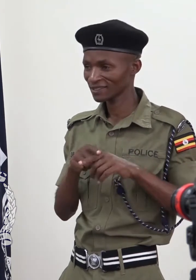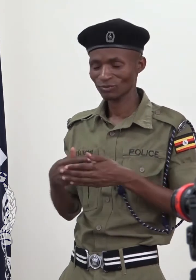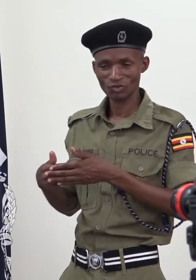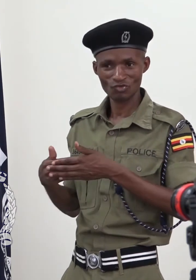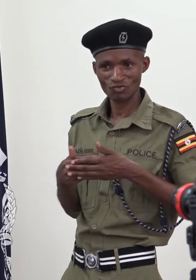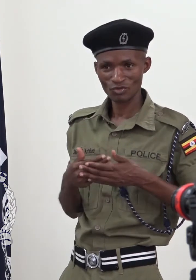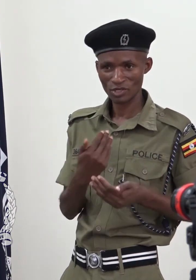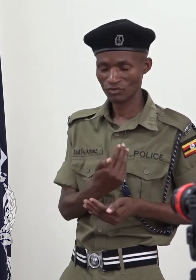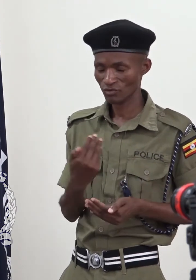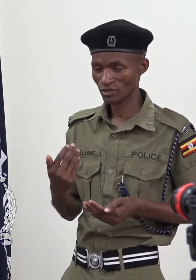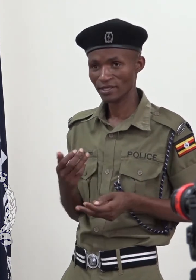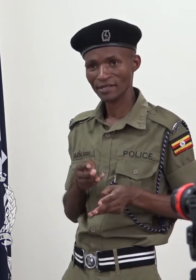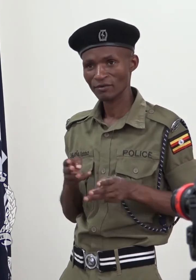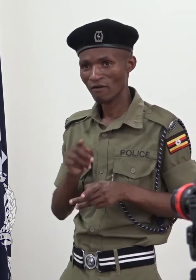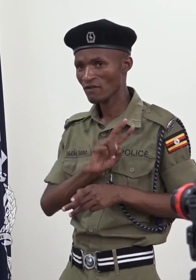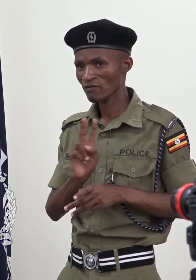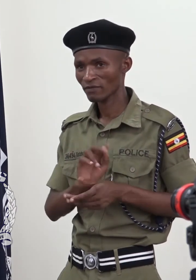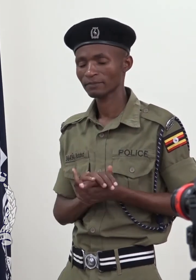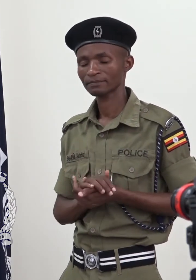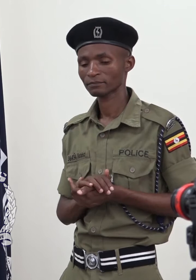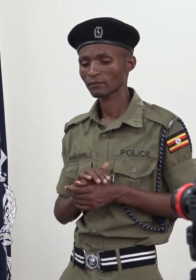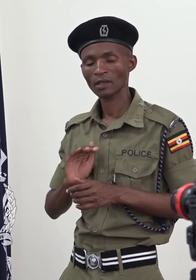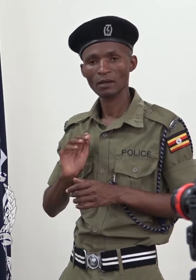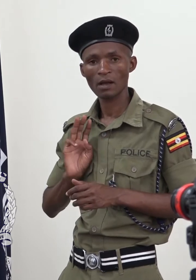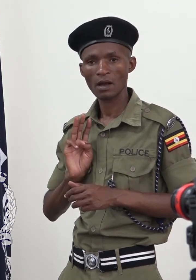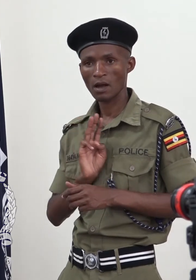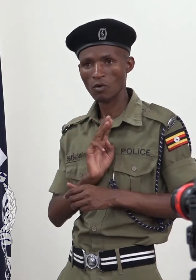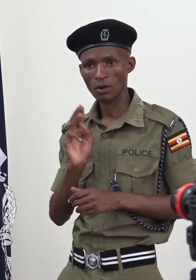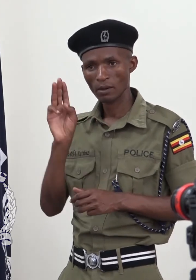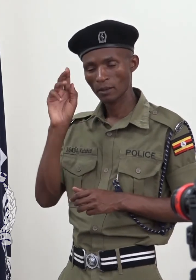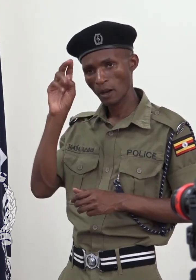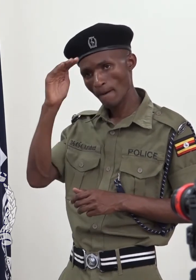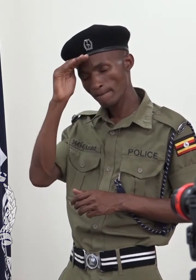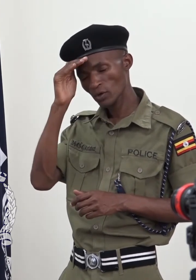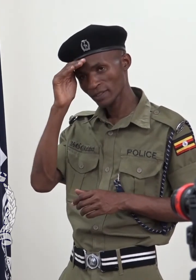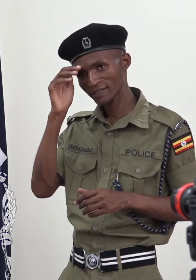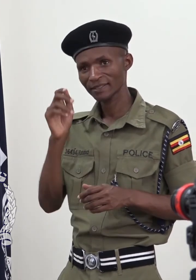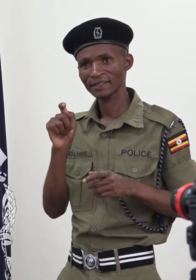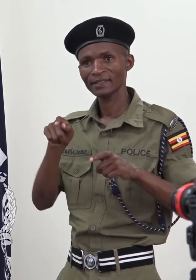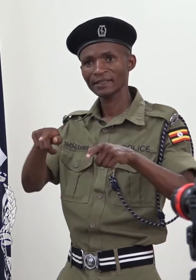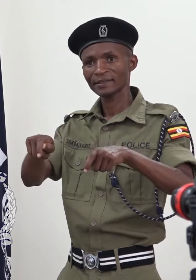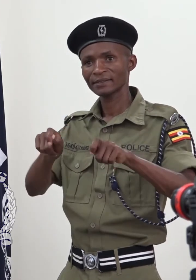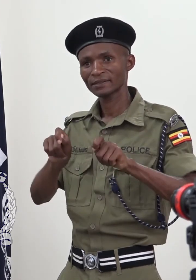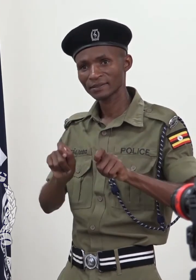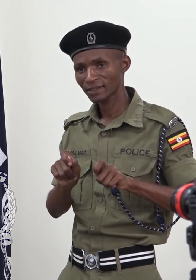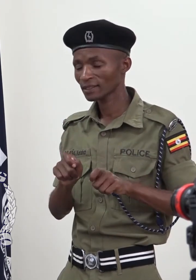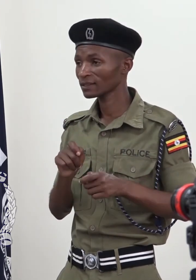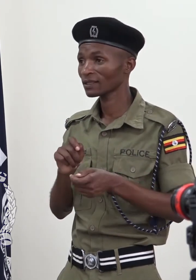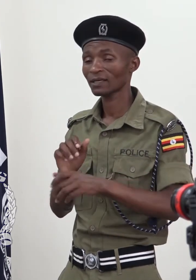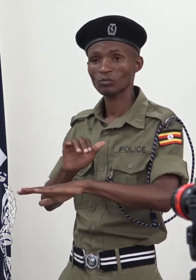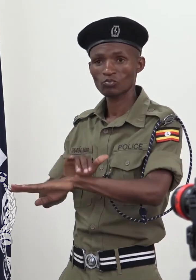in Mukono, that is Jogo and Seta, and are trying to reassure the public